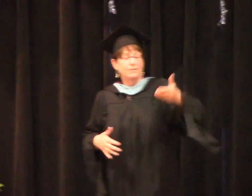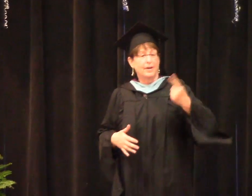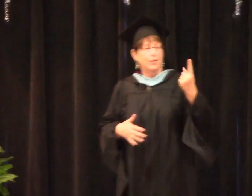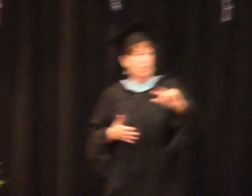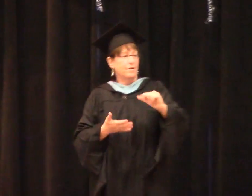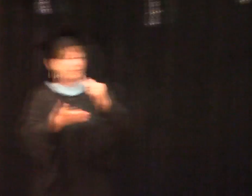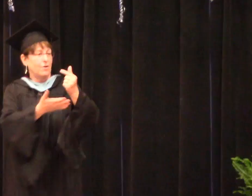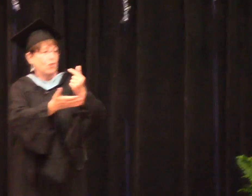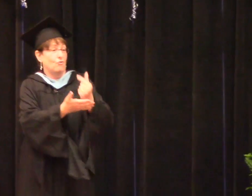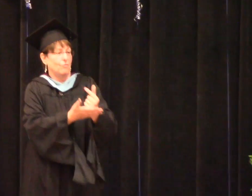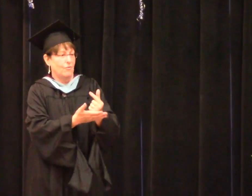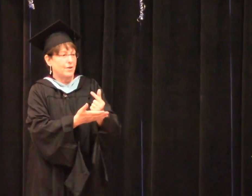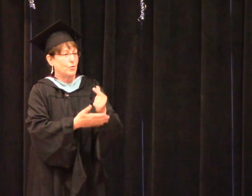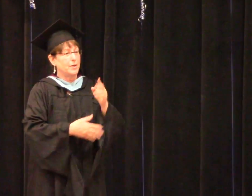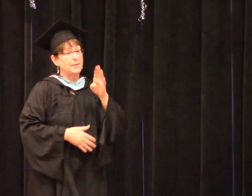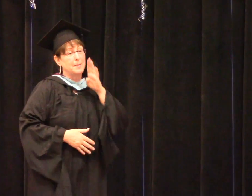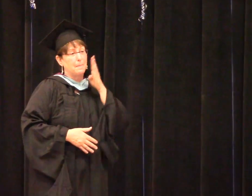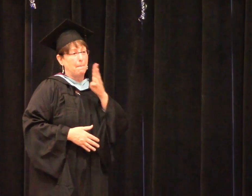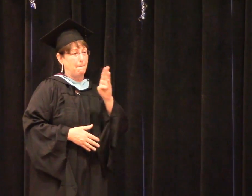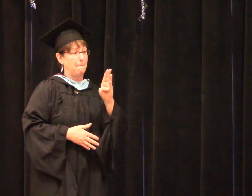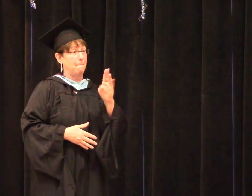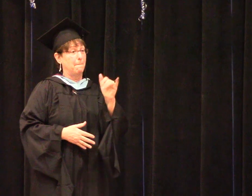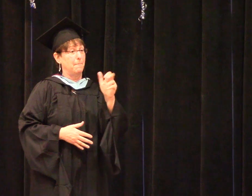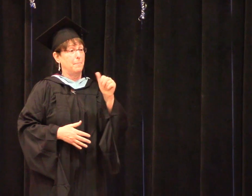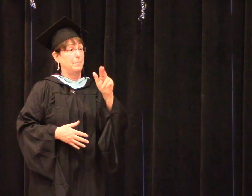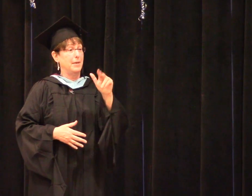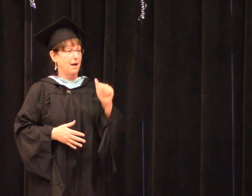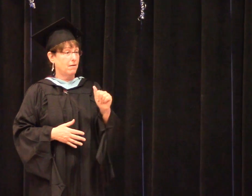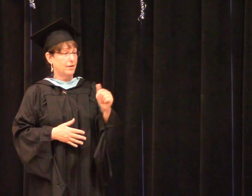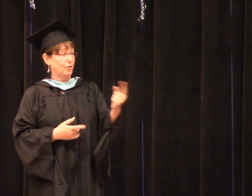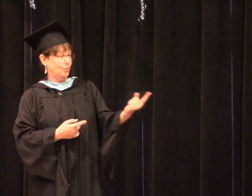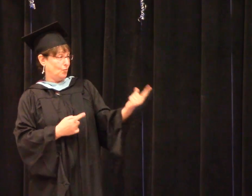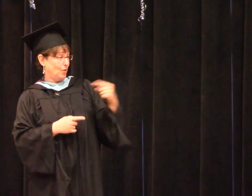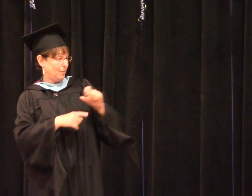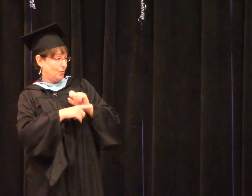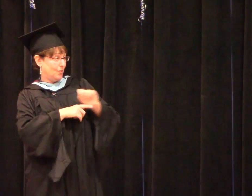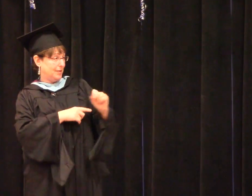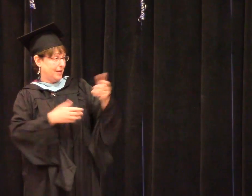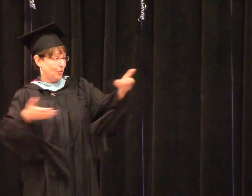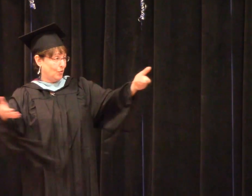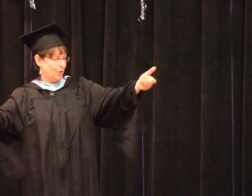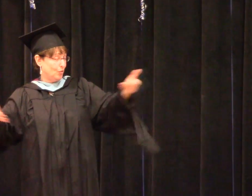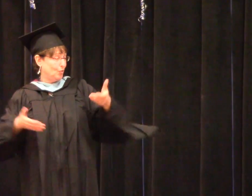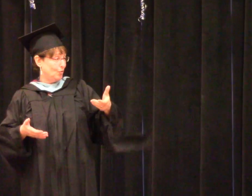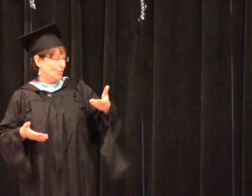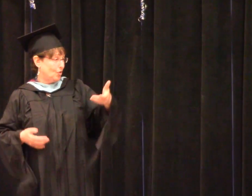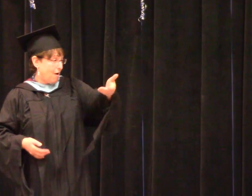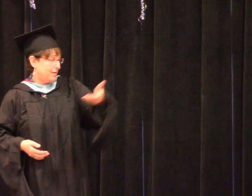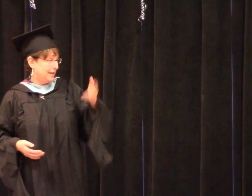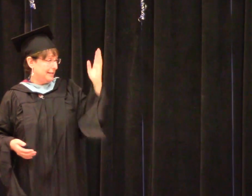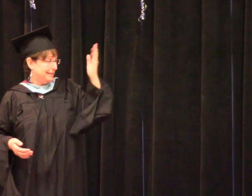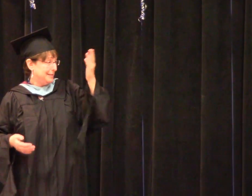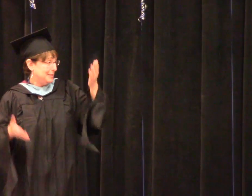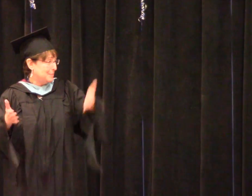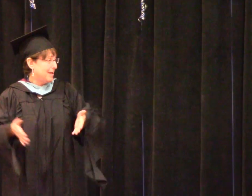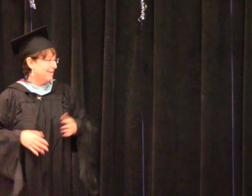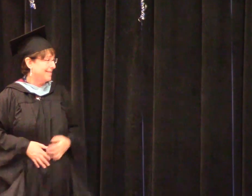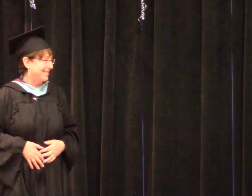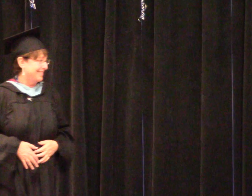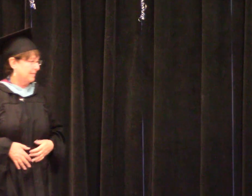I would like to invite one of our graduates, Bianca. Bianca, would you please come up to stage to introduce our